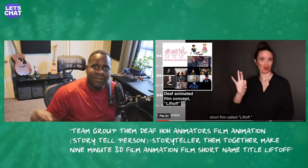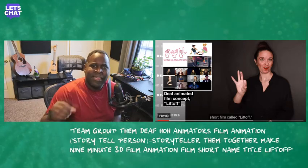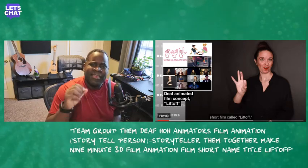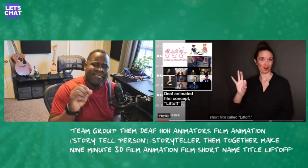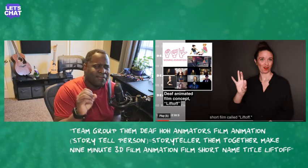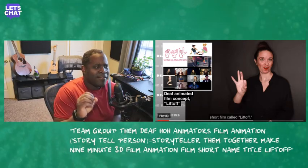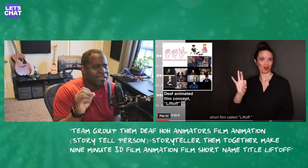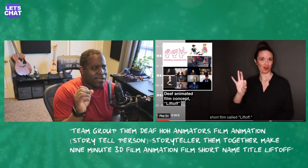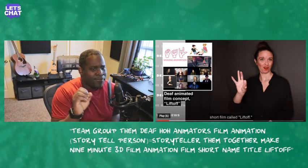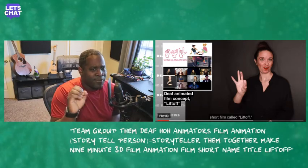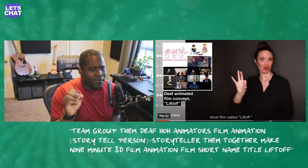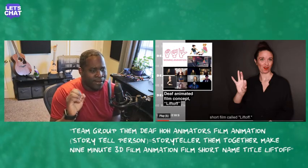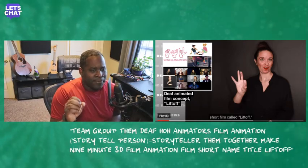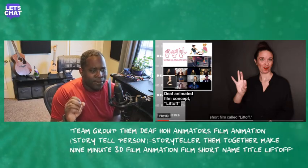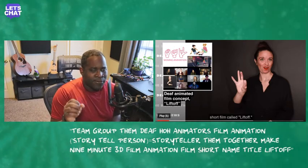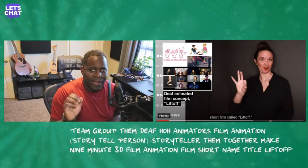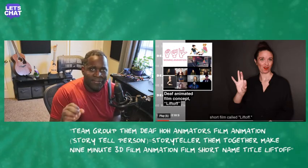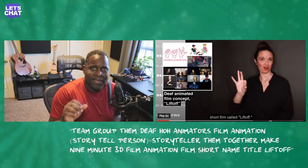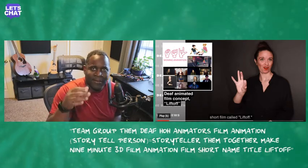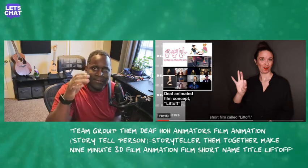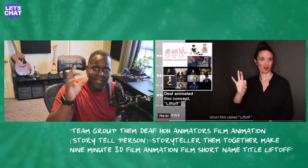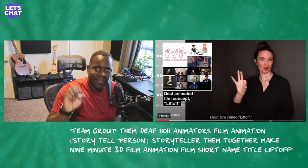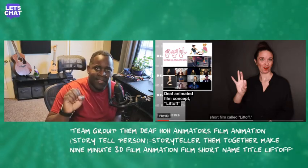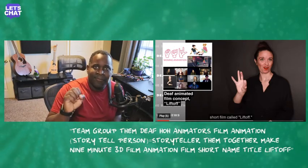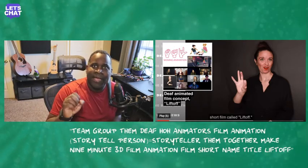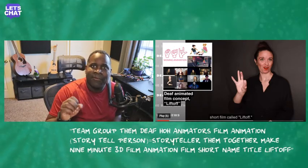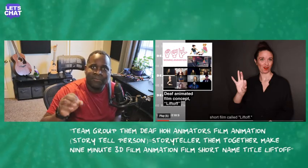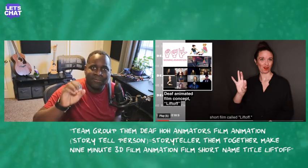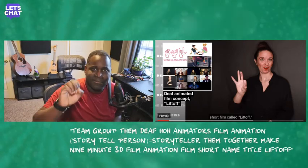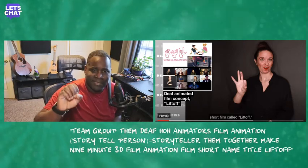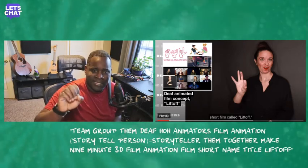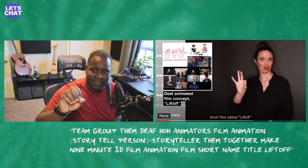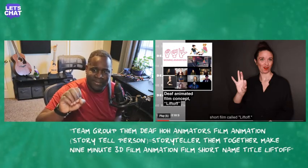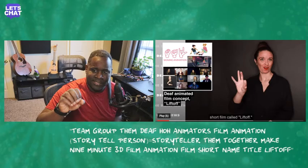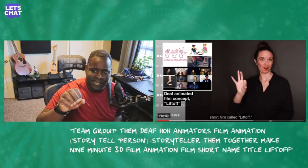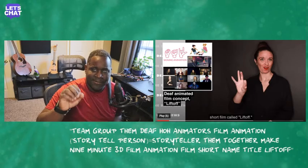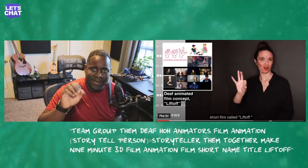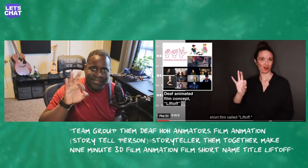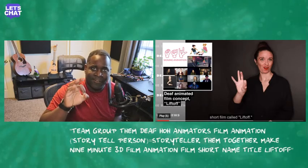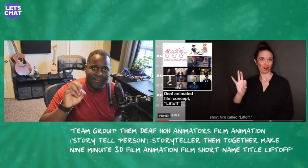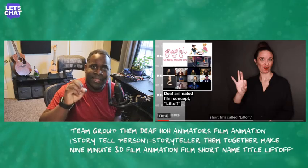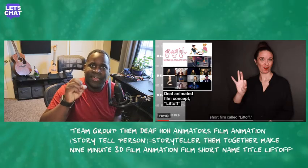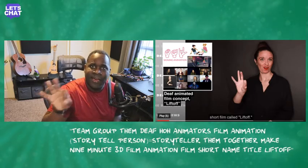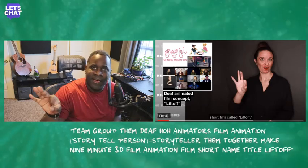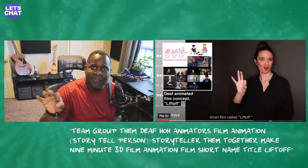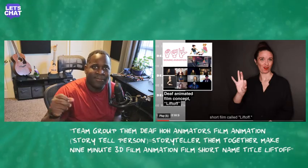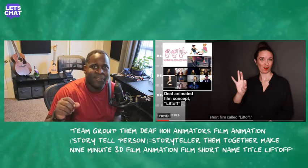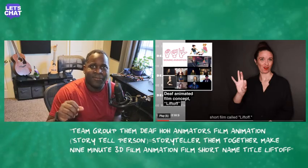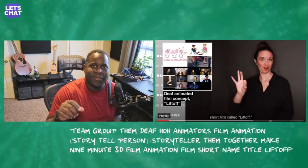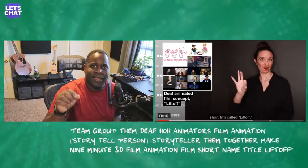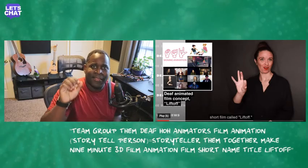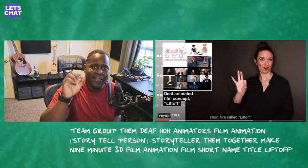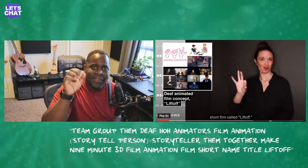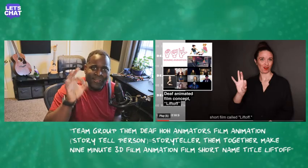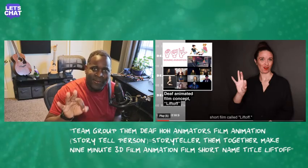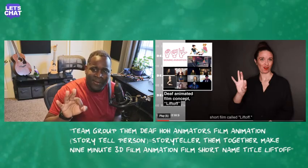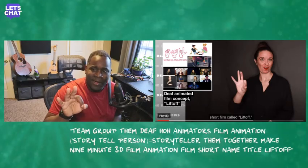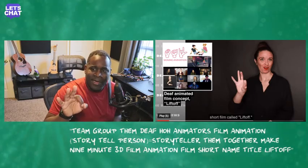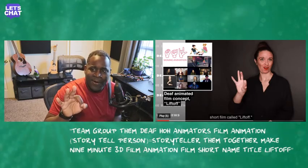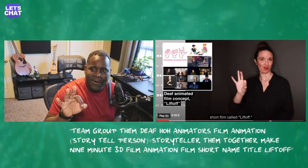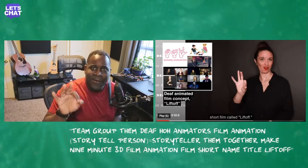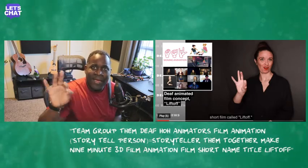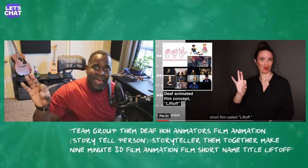off. Sometimes I could be confused with of though, so I have to be careful with that. That's my own little note to myself, but like of, don't do it like that.